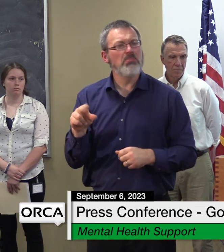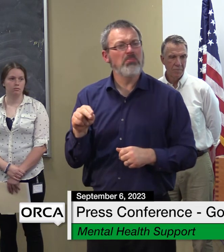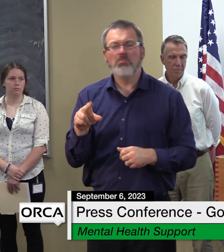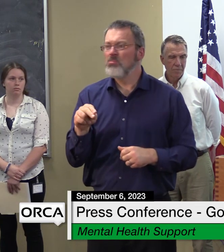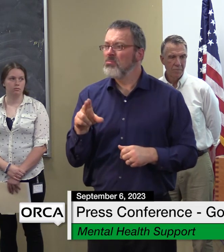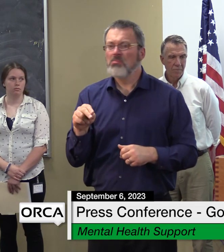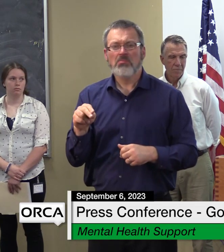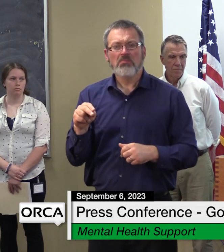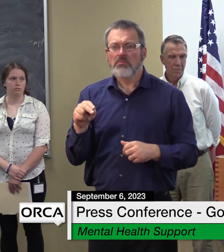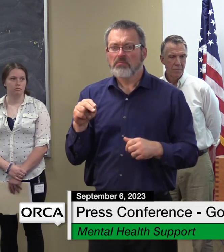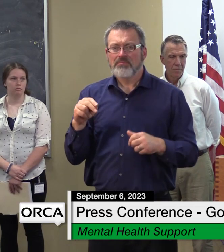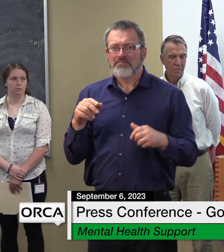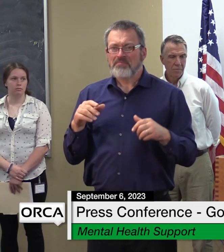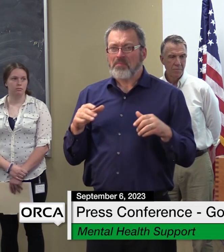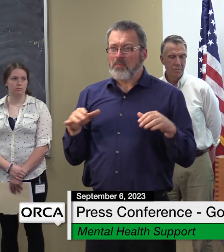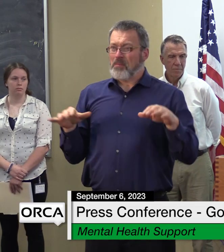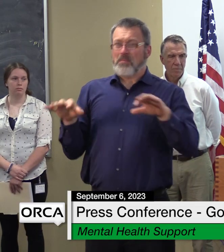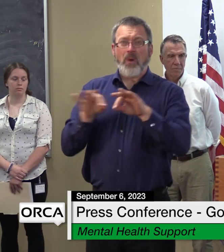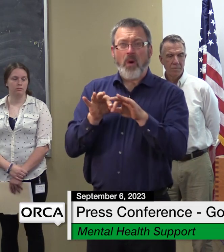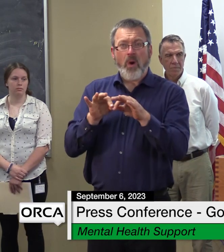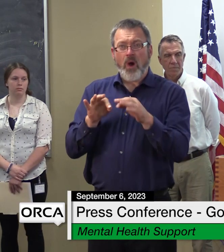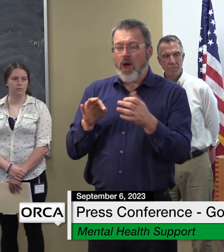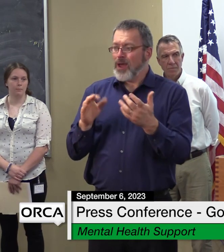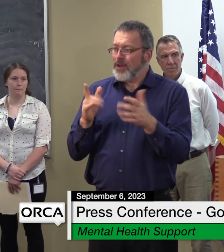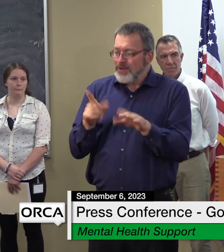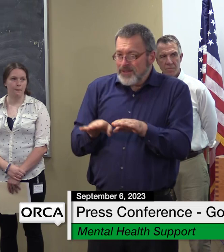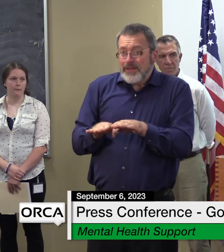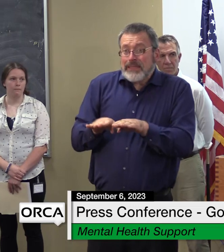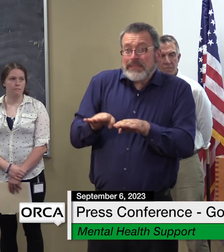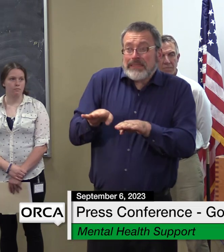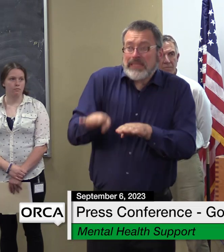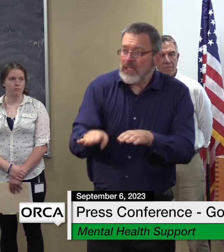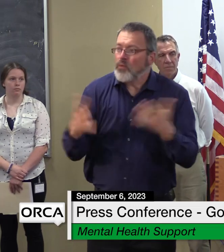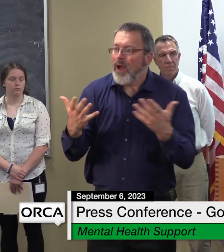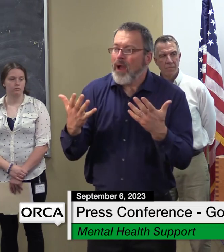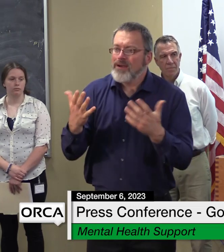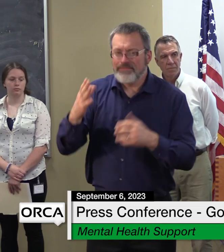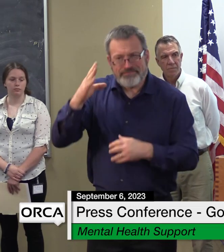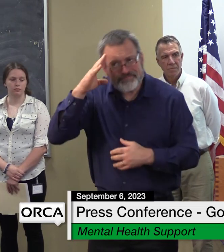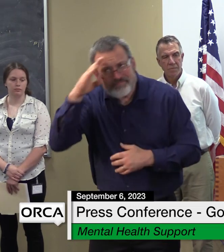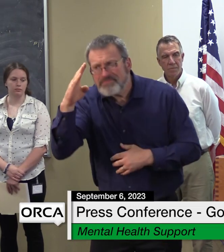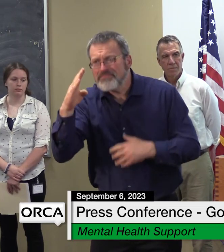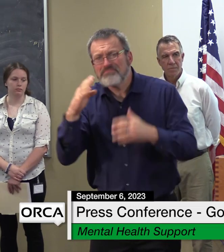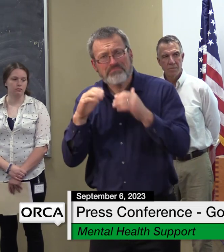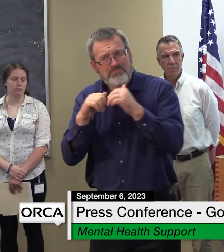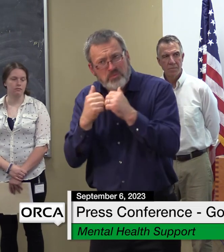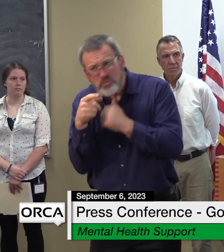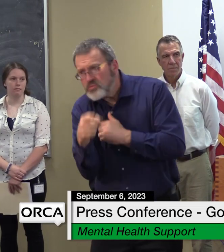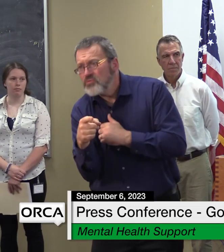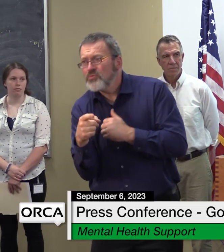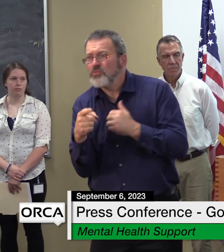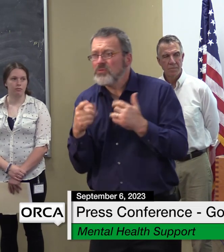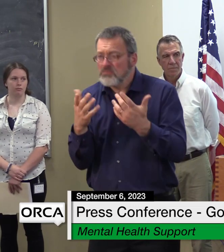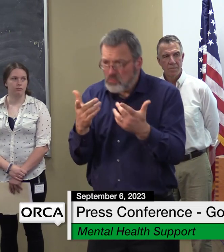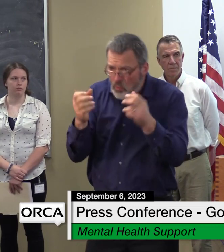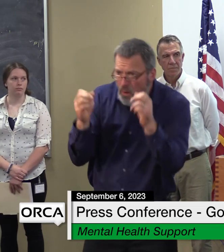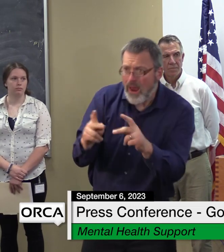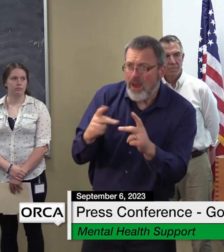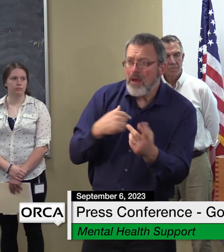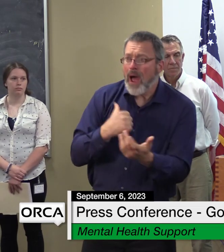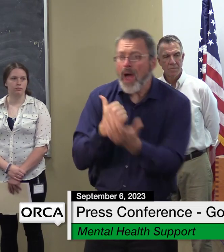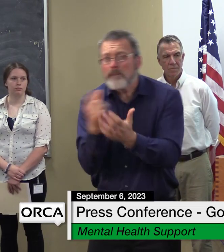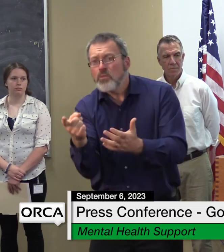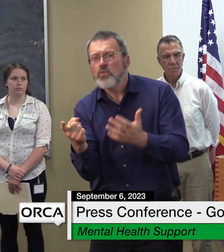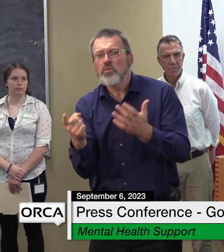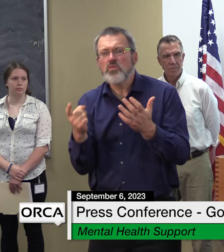begins with initiating open and honest conversations about our mental health. If someone you care about is